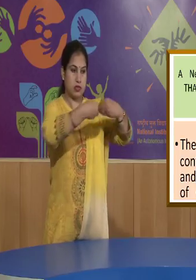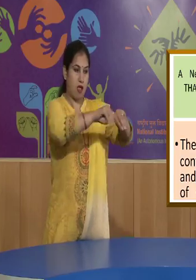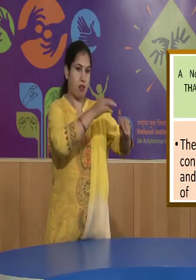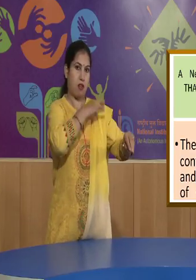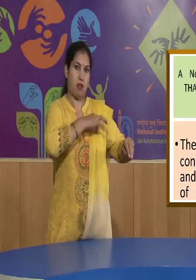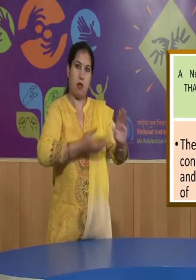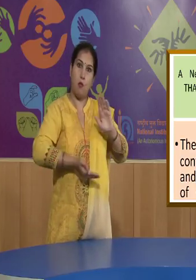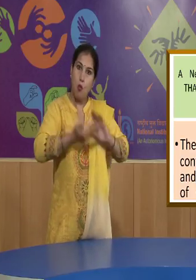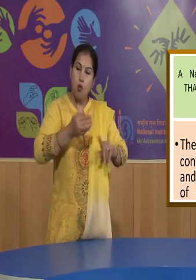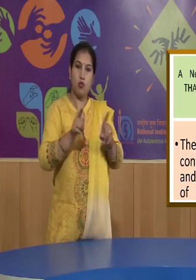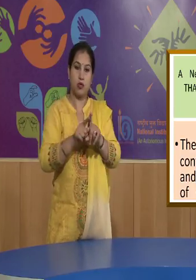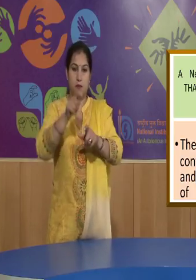of workers' labor.